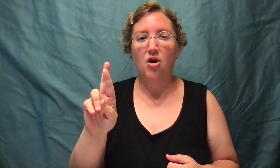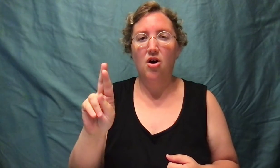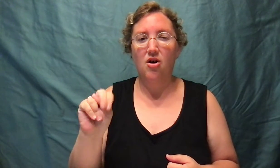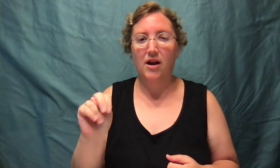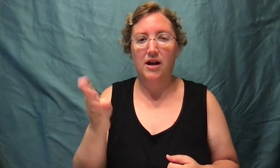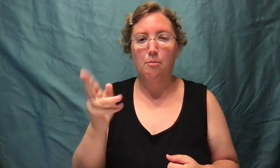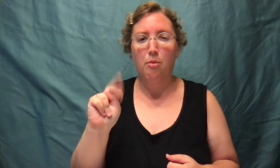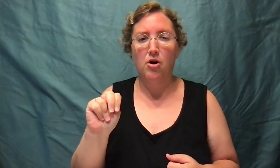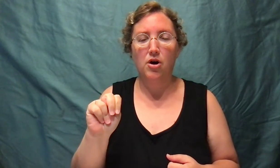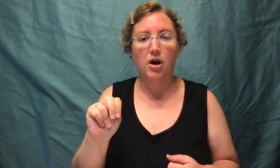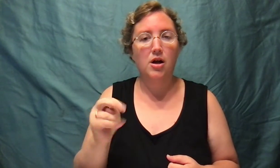B-U-R-N, burn.